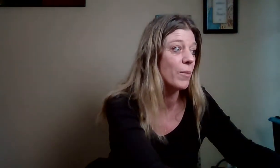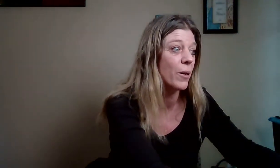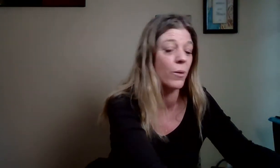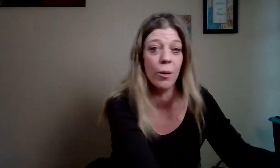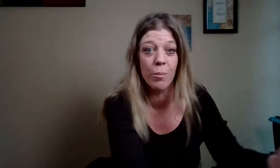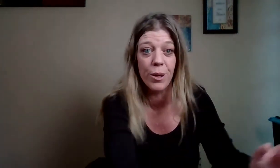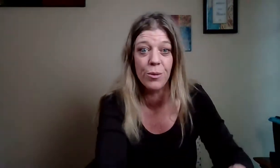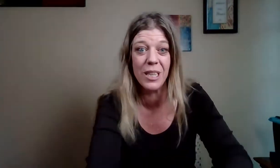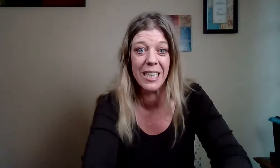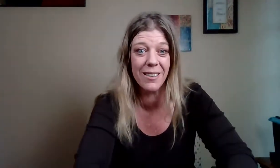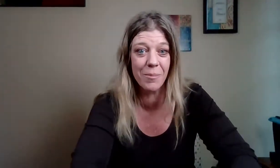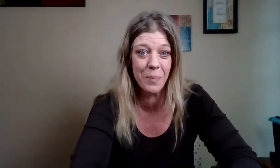About computed?